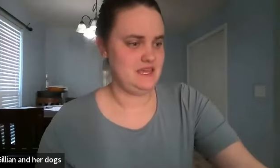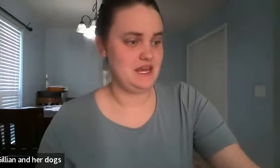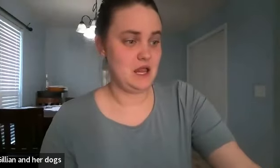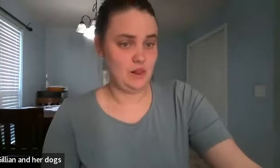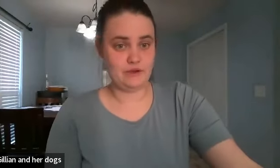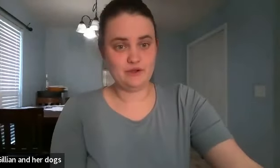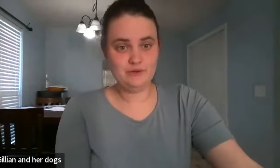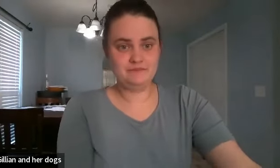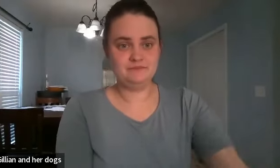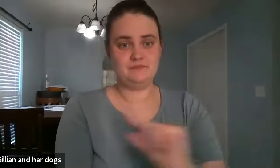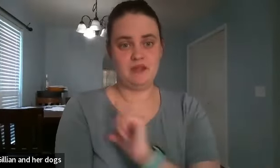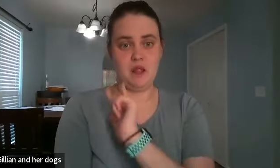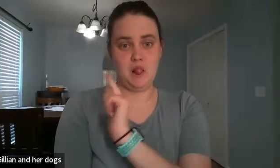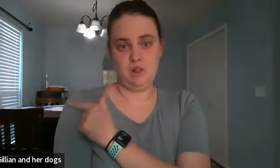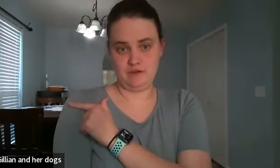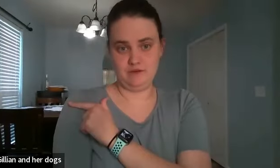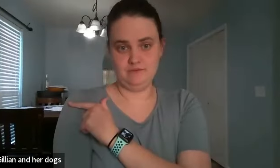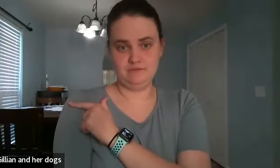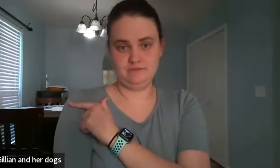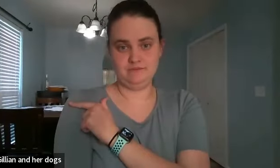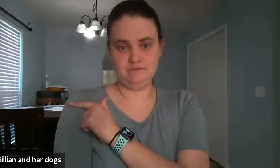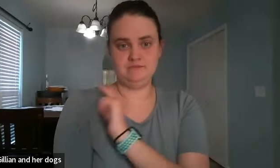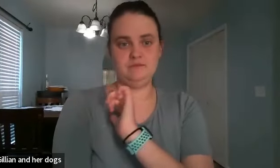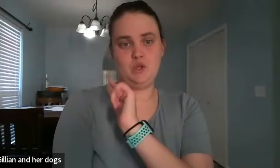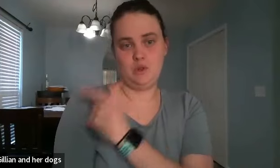Then loyal, loyal,